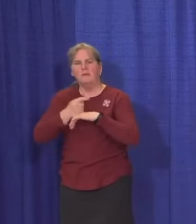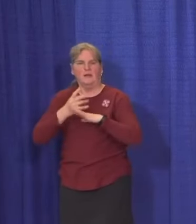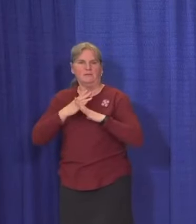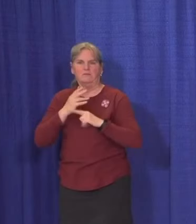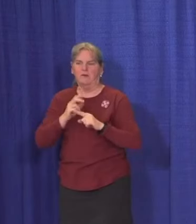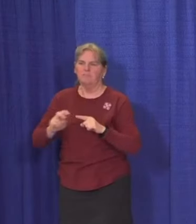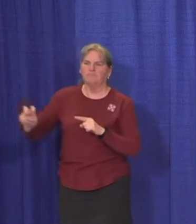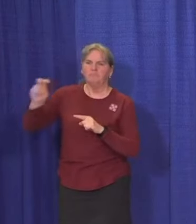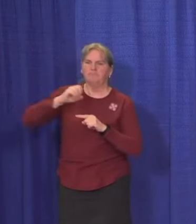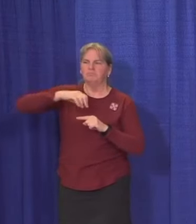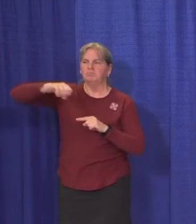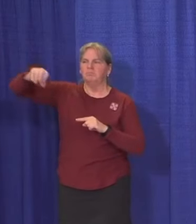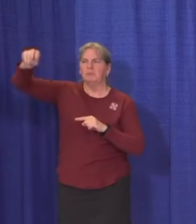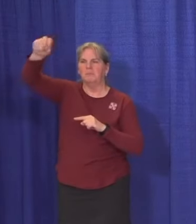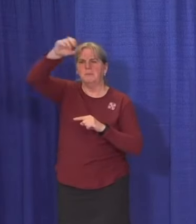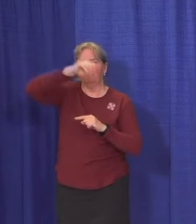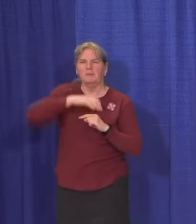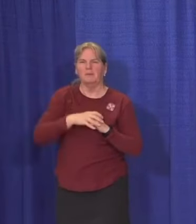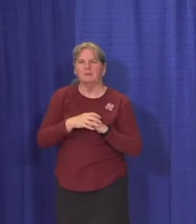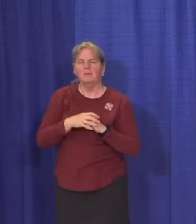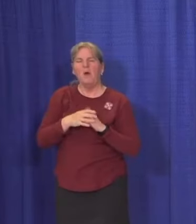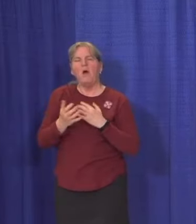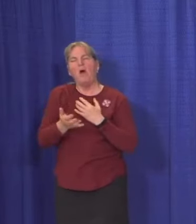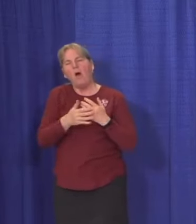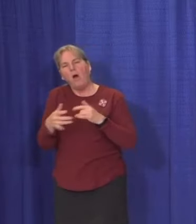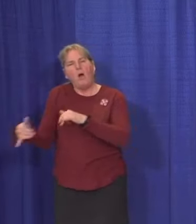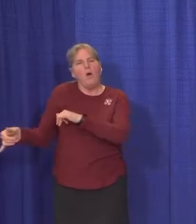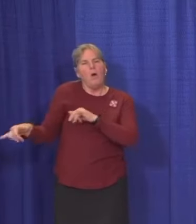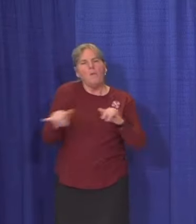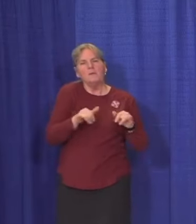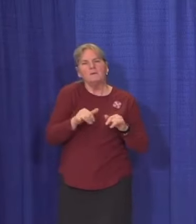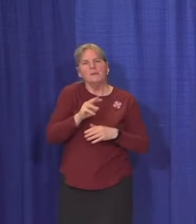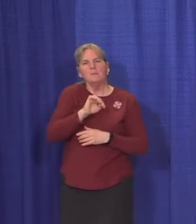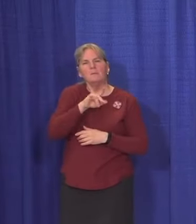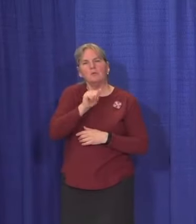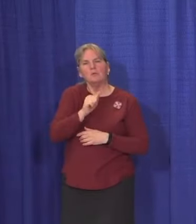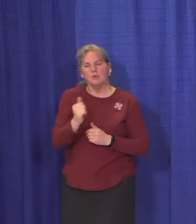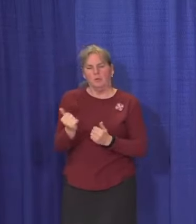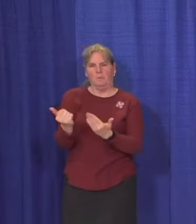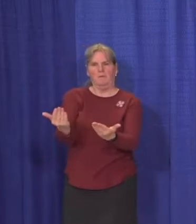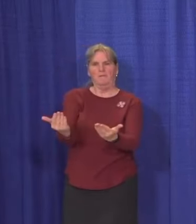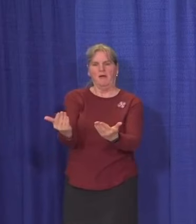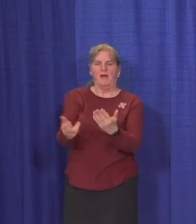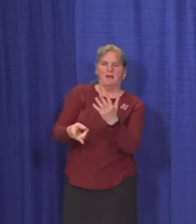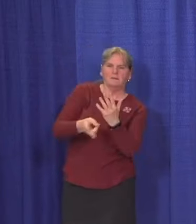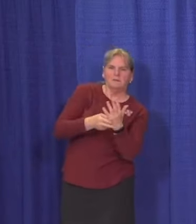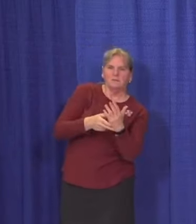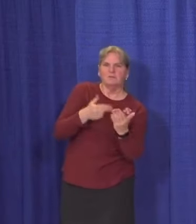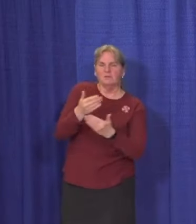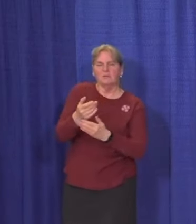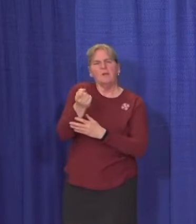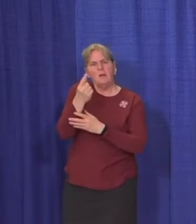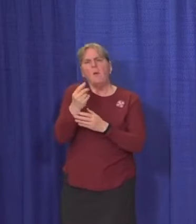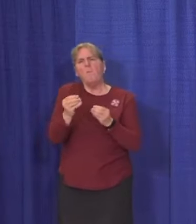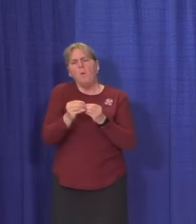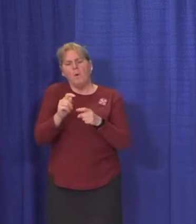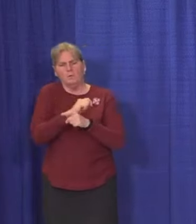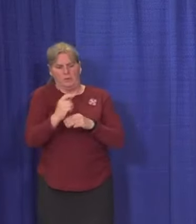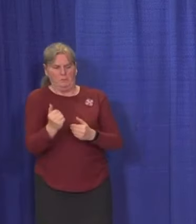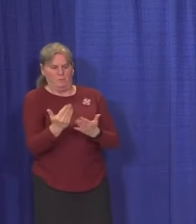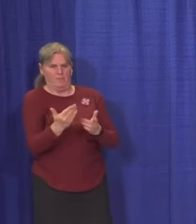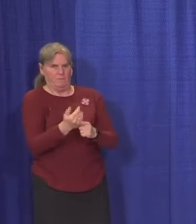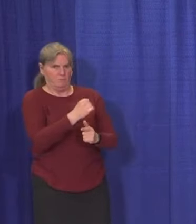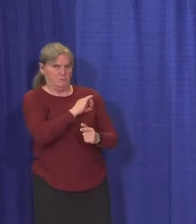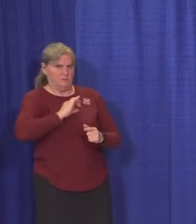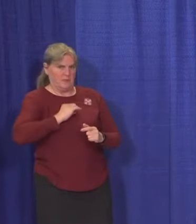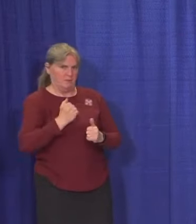So it's become more similar in handling requirements to Moderna. Of course, some extra training will be required for Pfizer